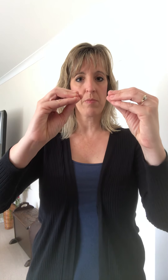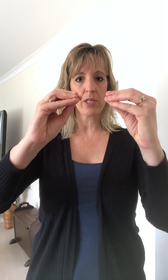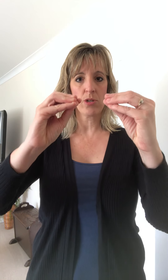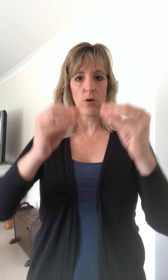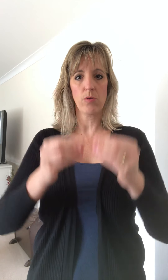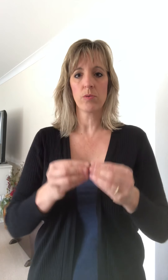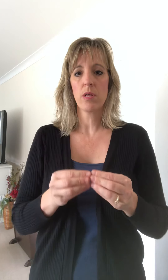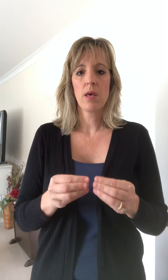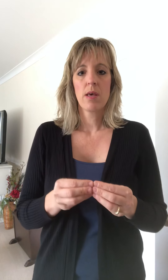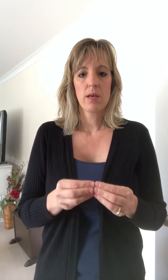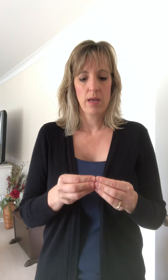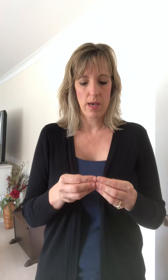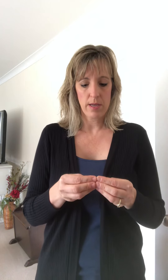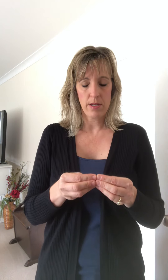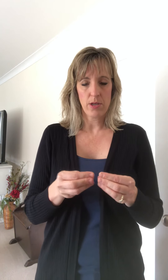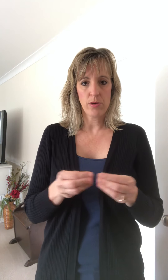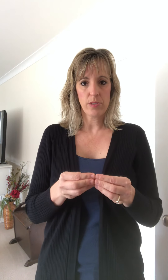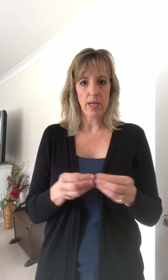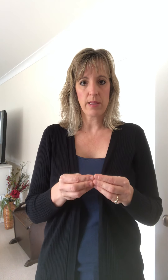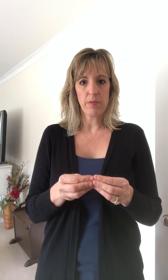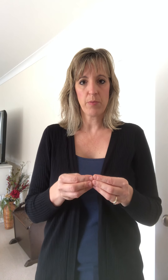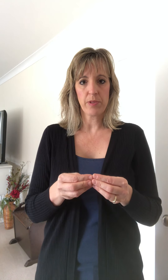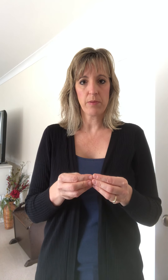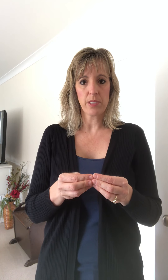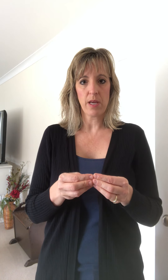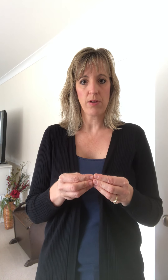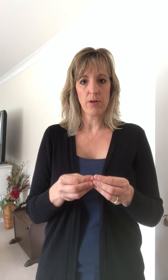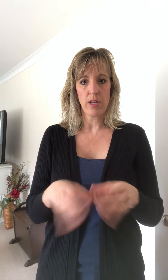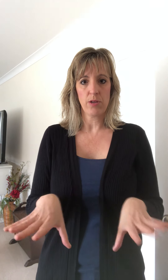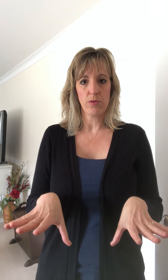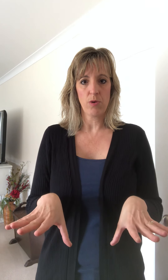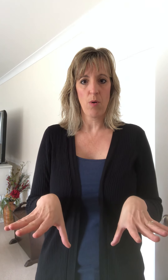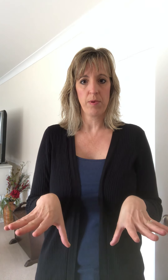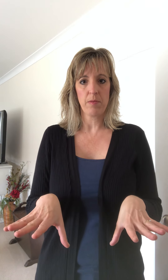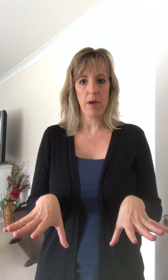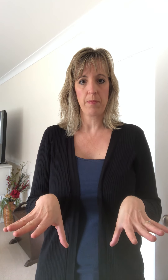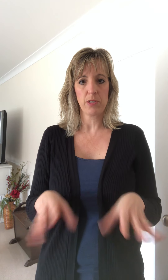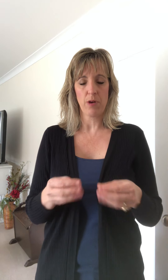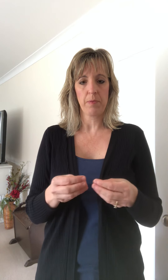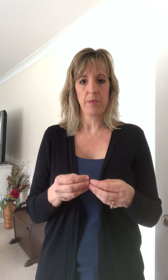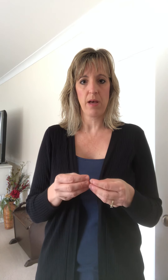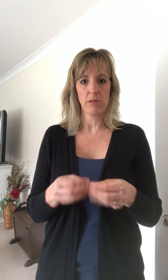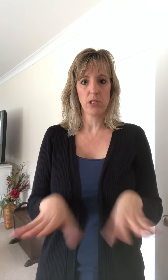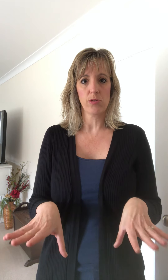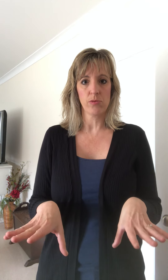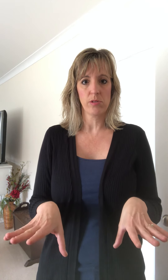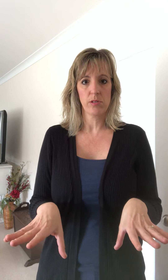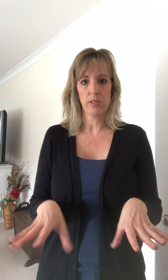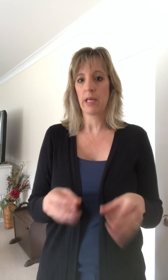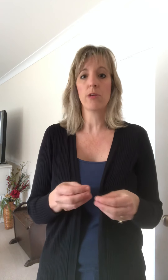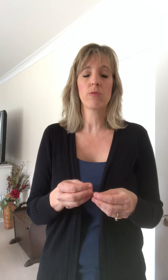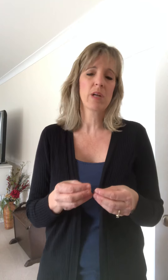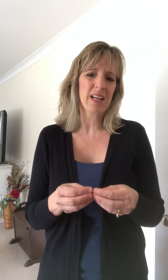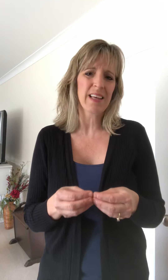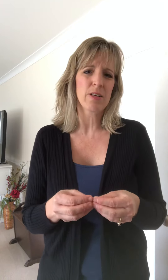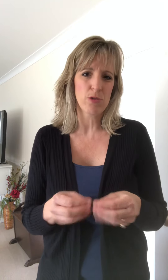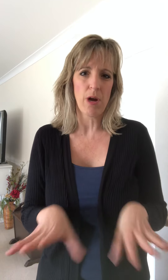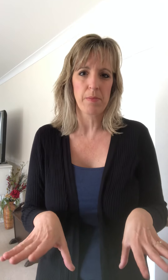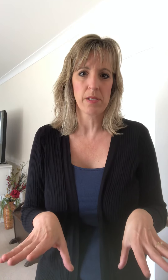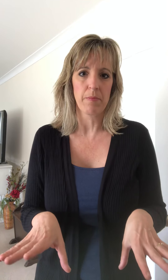smashed O, and you take them and you put them together and you open them up and drop them down. Lose. Like you, kind of like you dropped